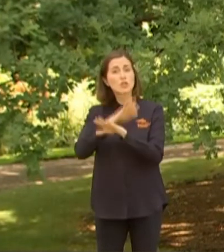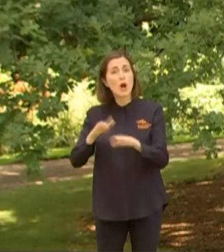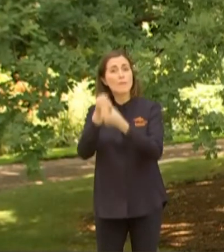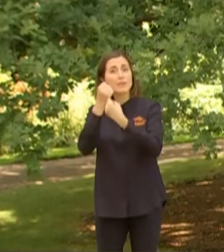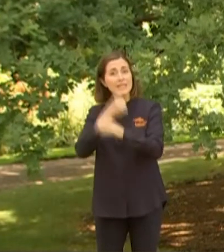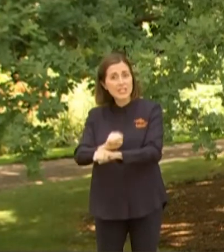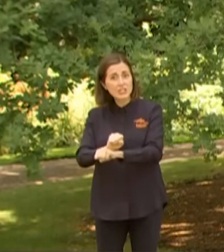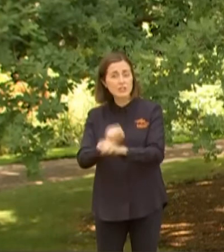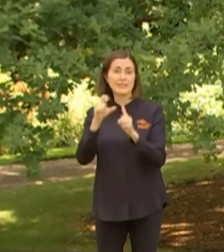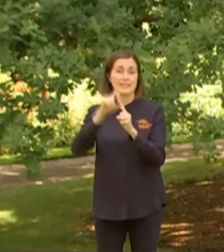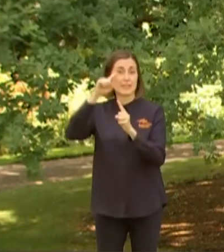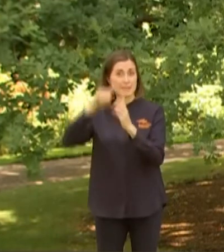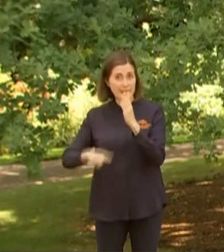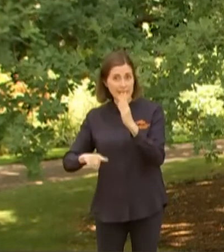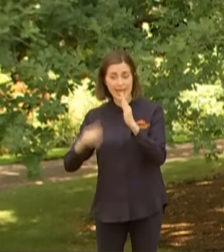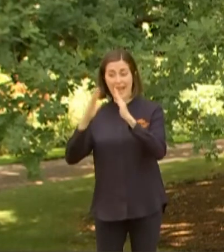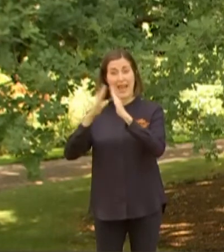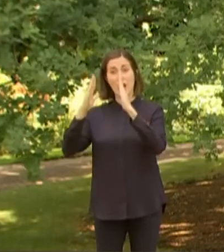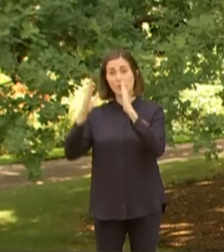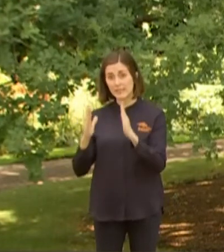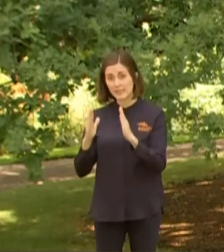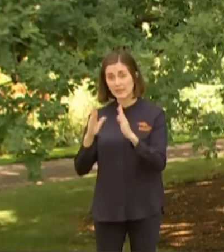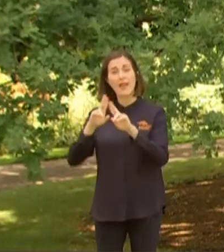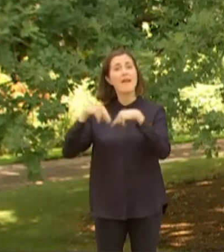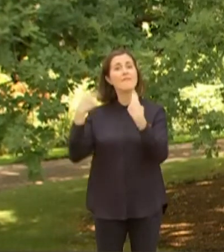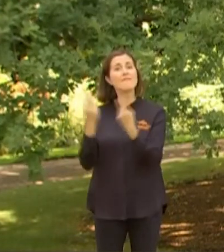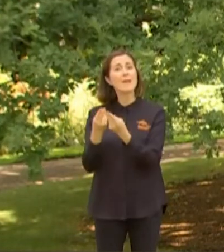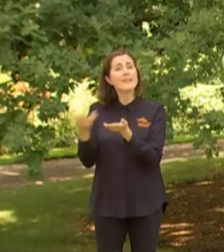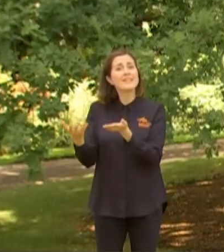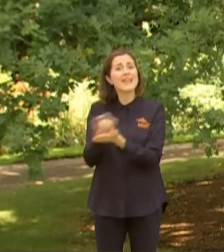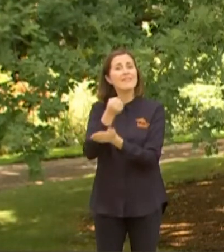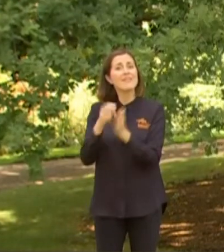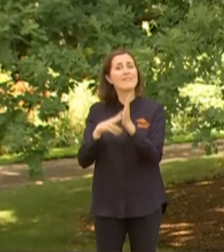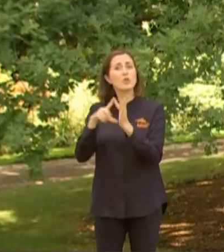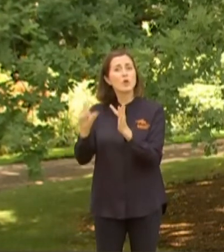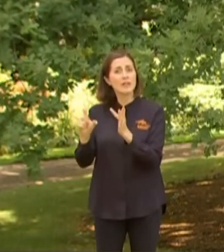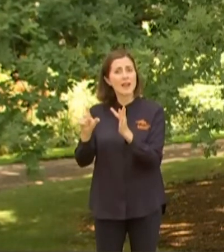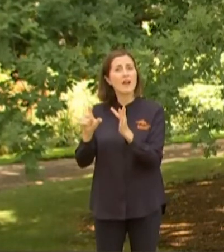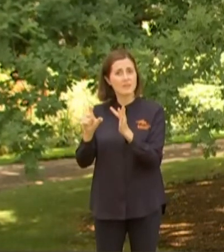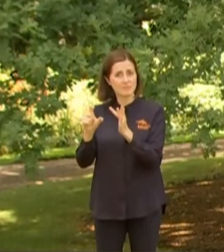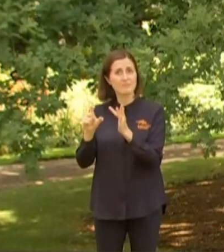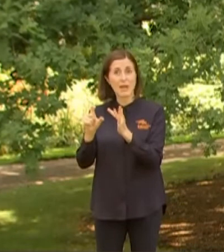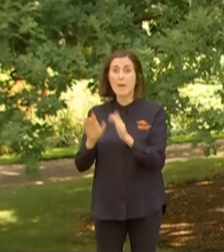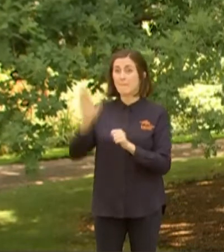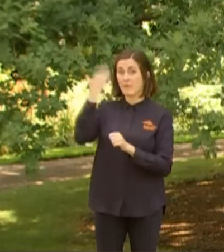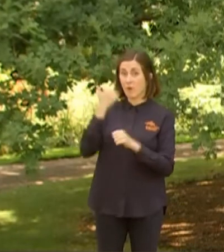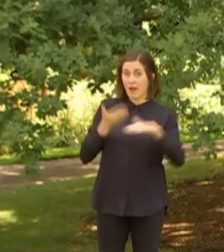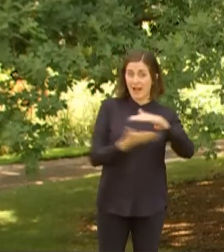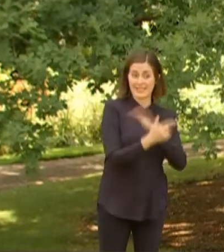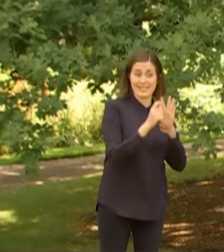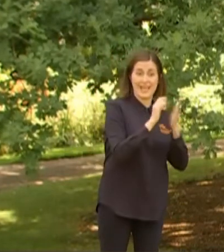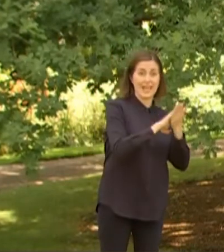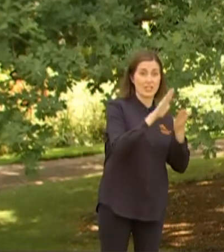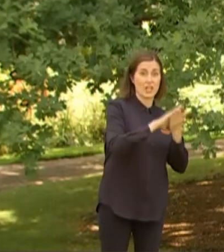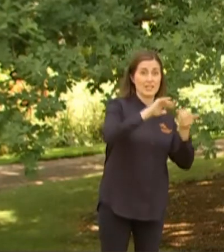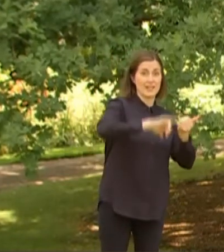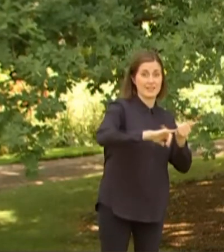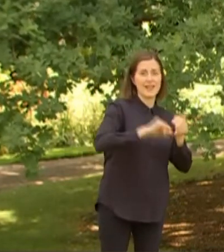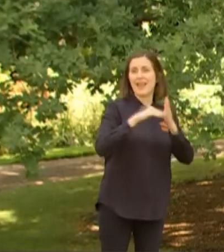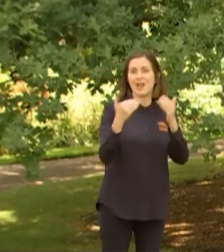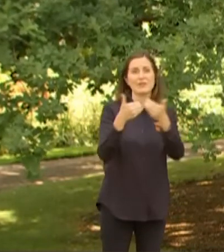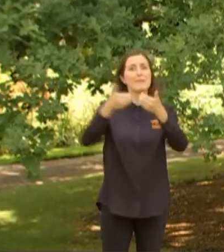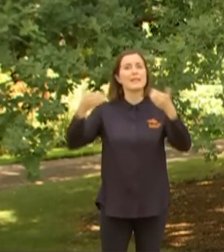disability, housing, Family Safety Victoria, all existing DHHS portfolio areas,